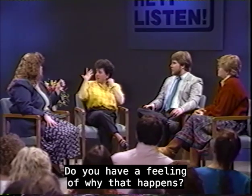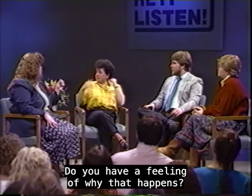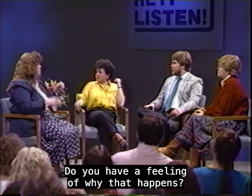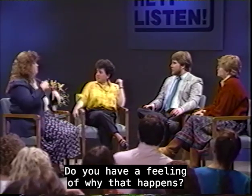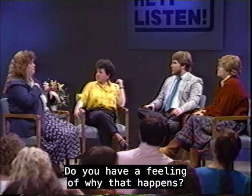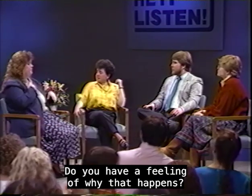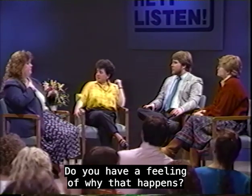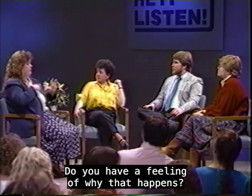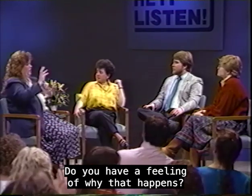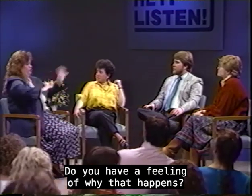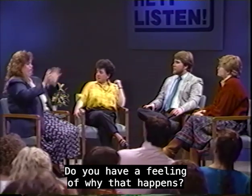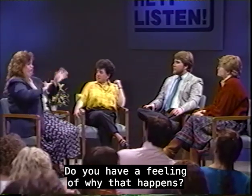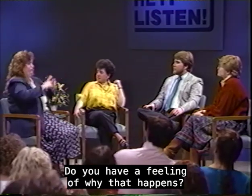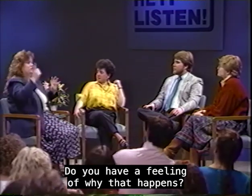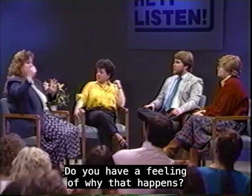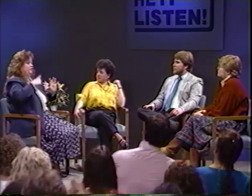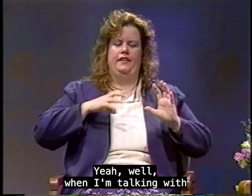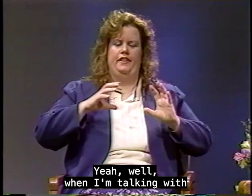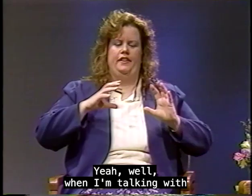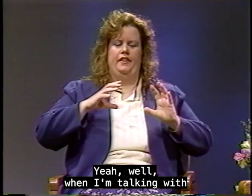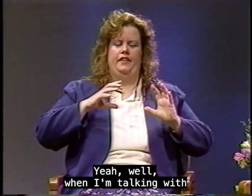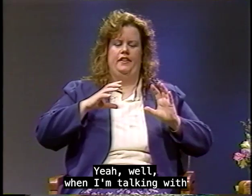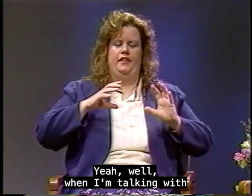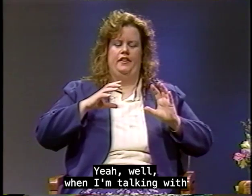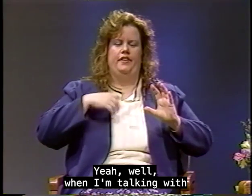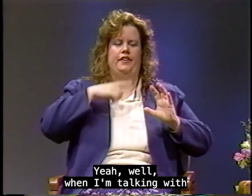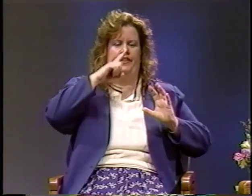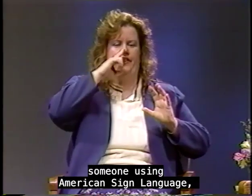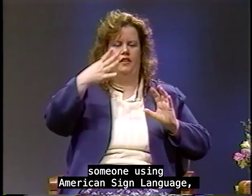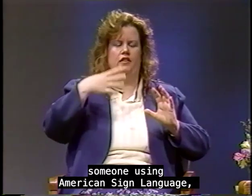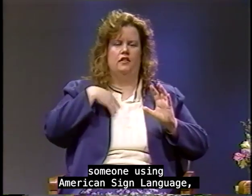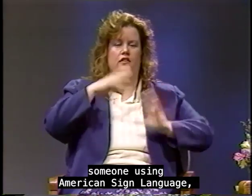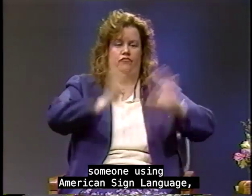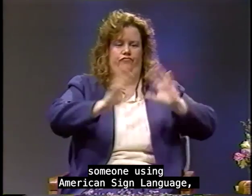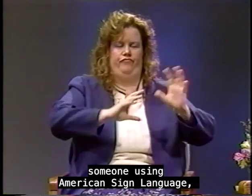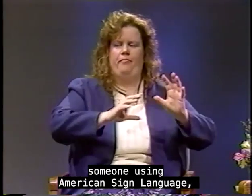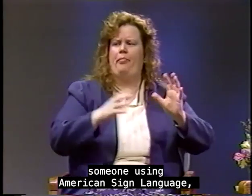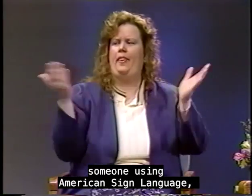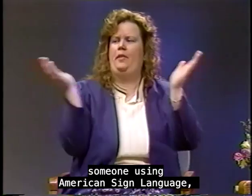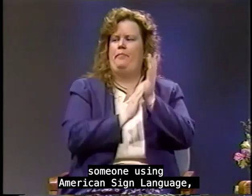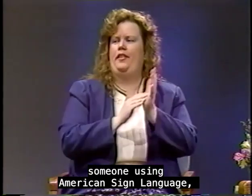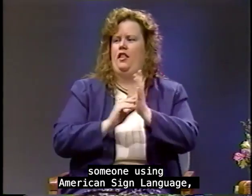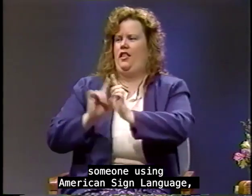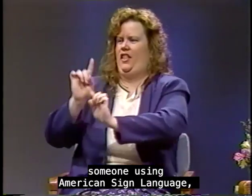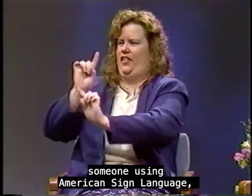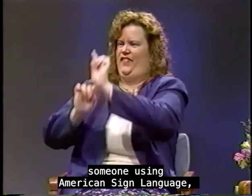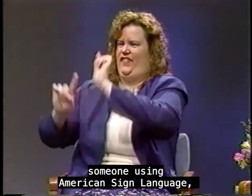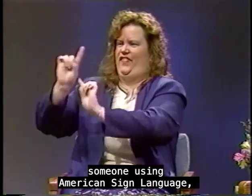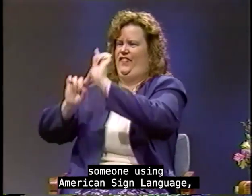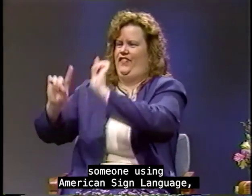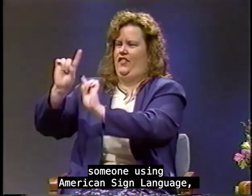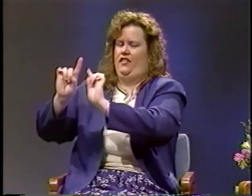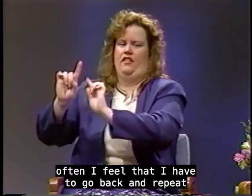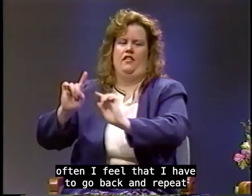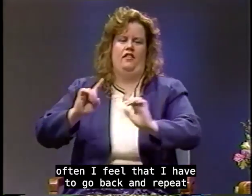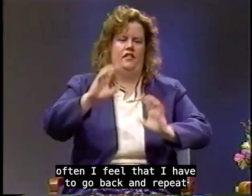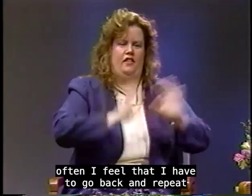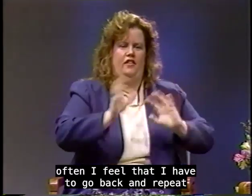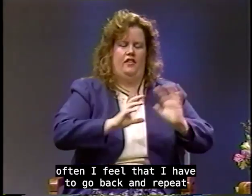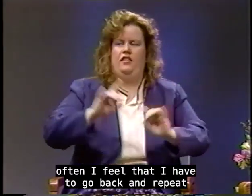feeling of why that happens? Yeah, well, when I'm talking with someone using American Sign Language, often I feel that I have to